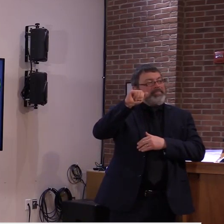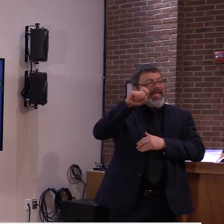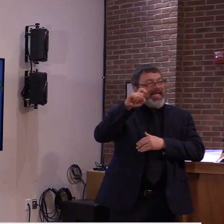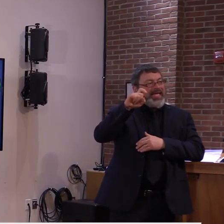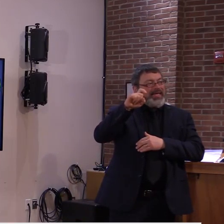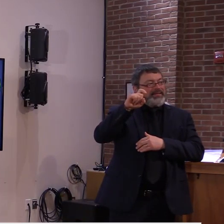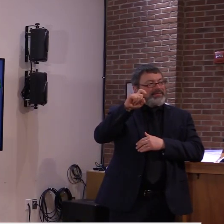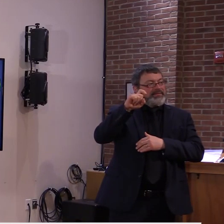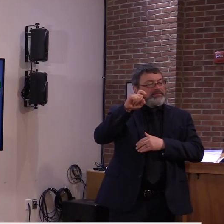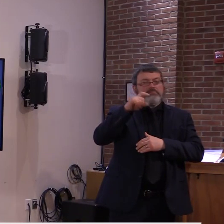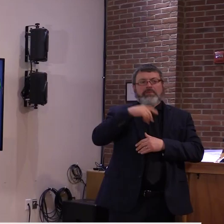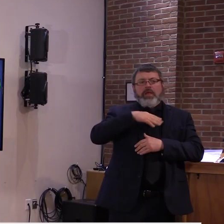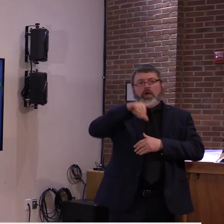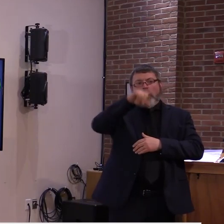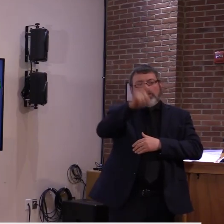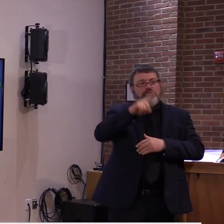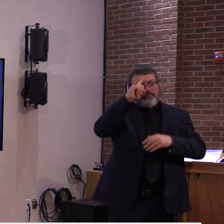Thank you.